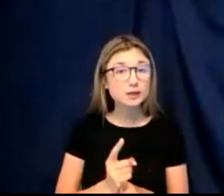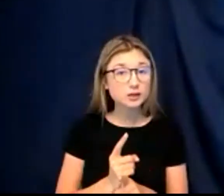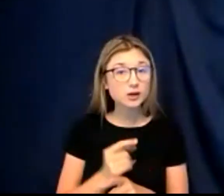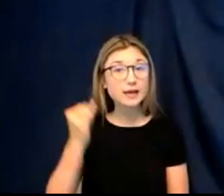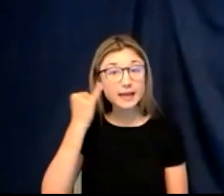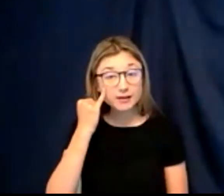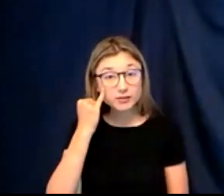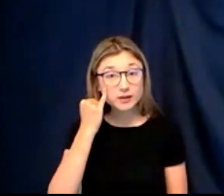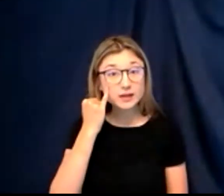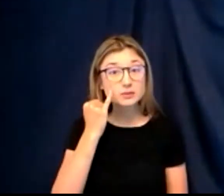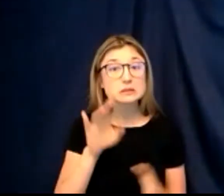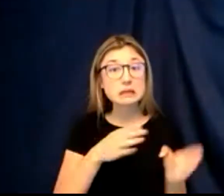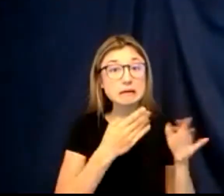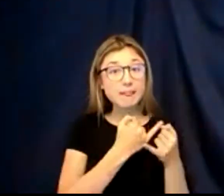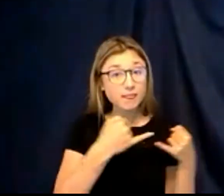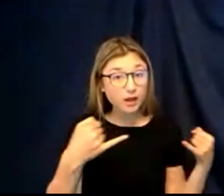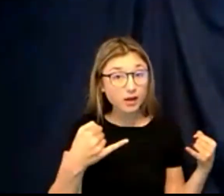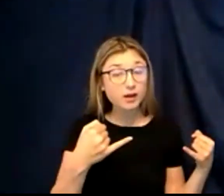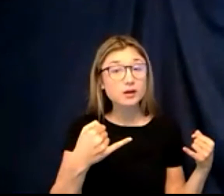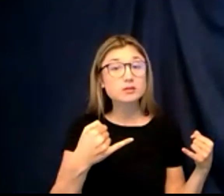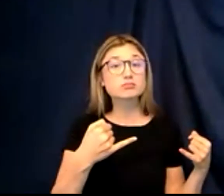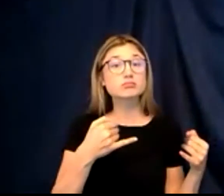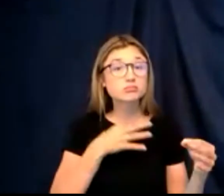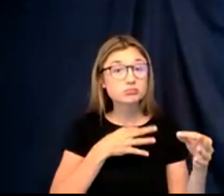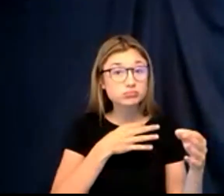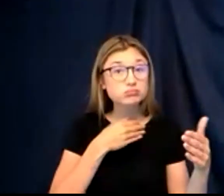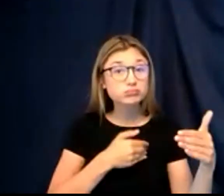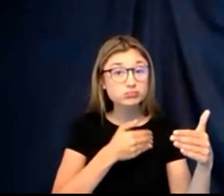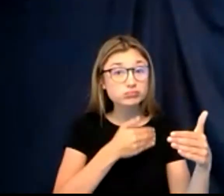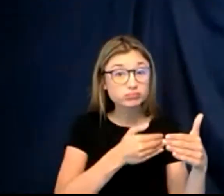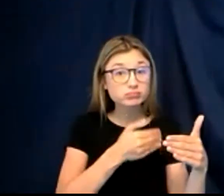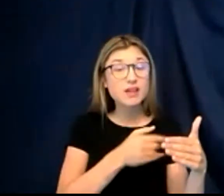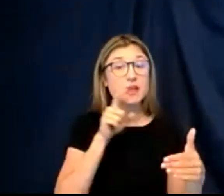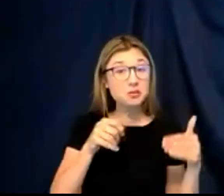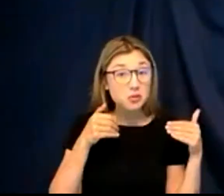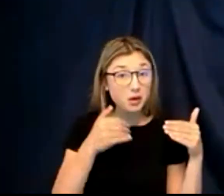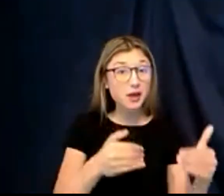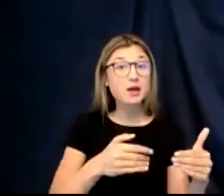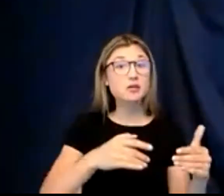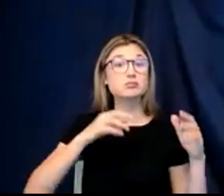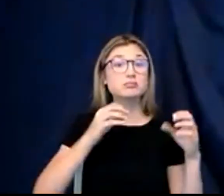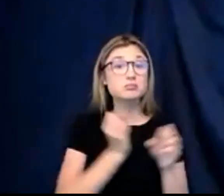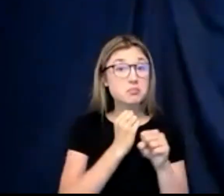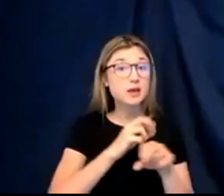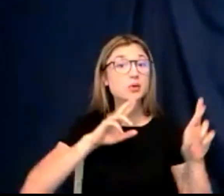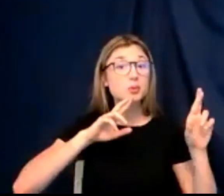to produce a report, that they do that by the deadline so